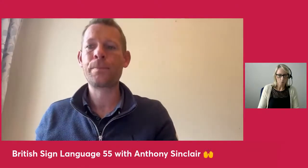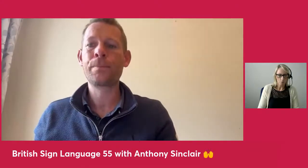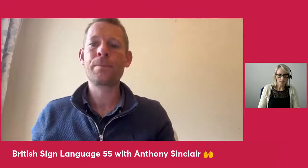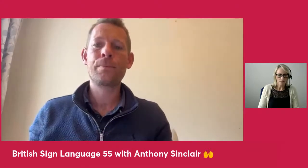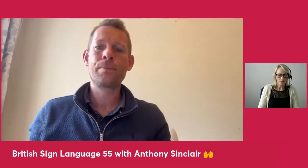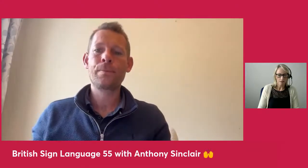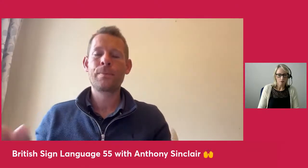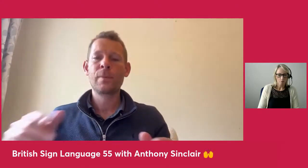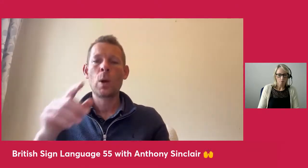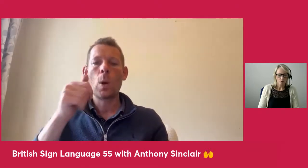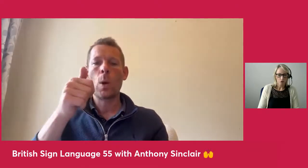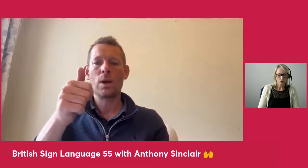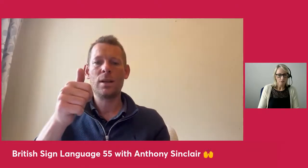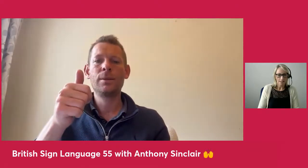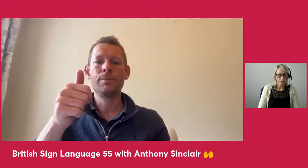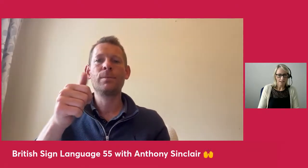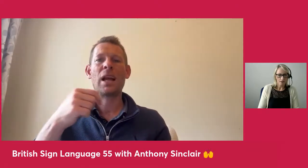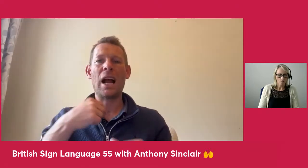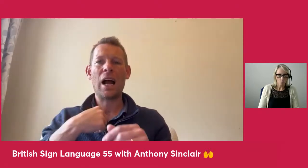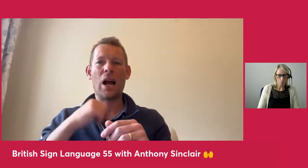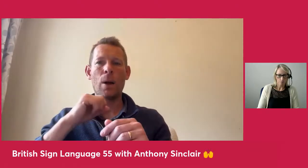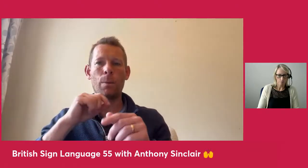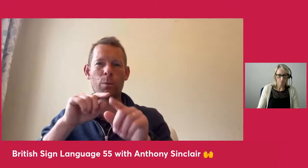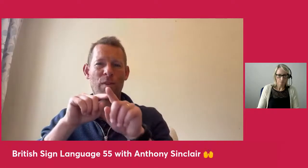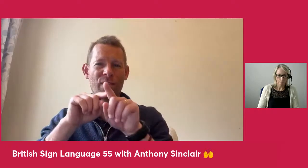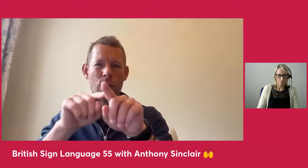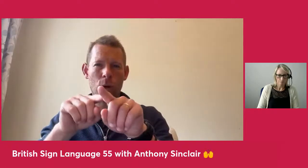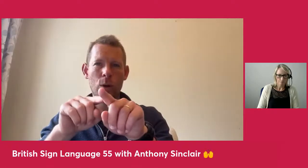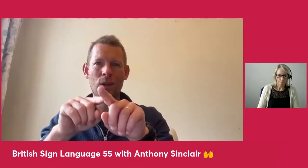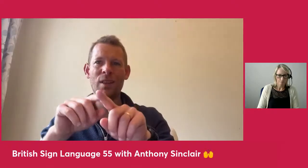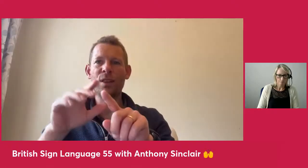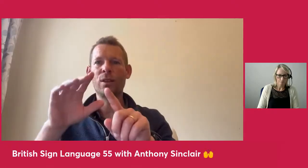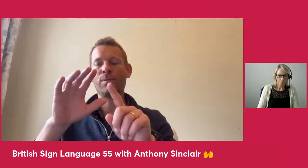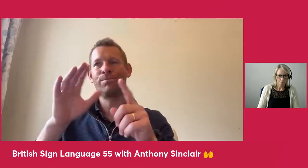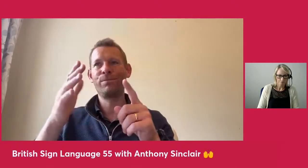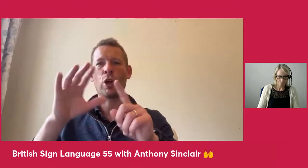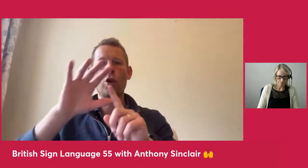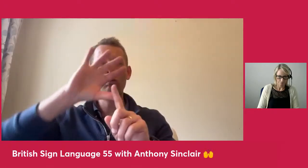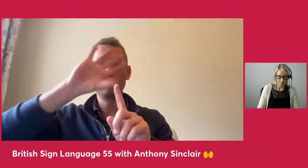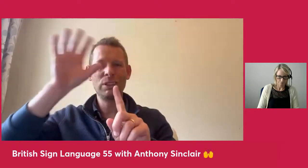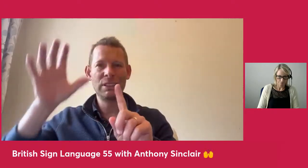be appropriate for use in a care home.